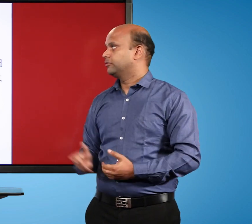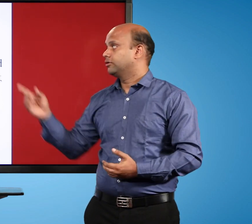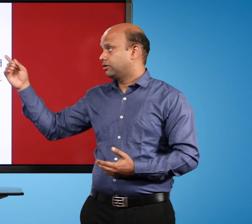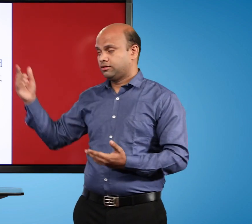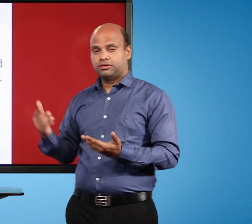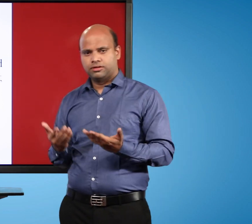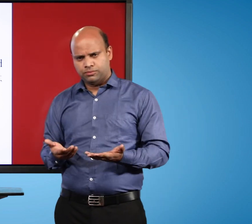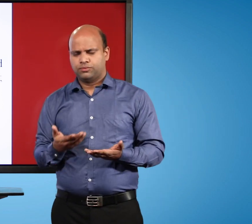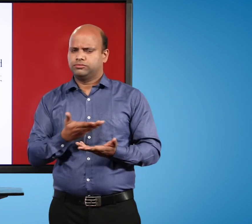Try these.